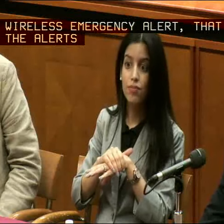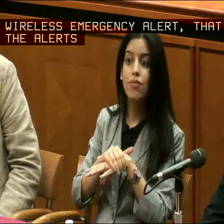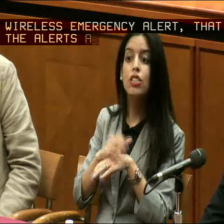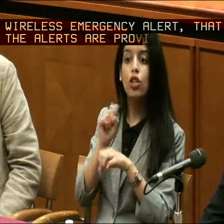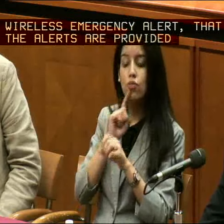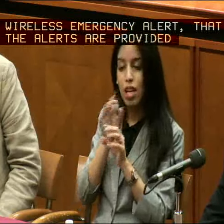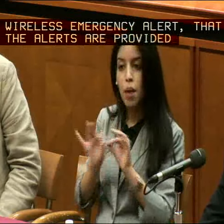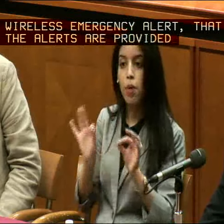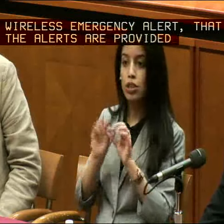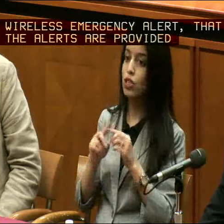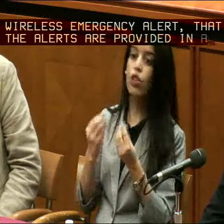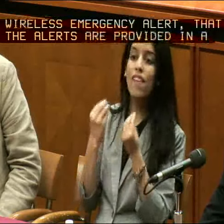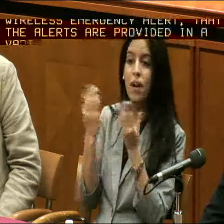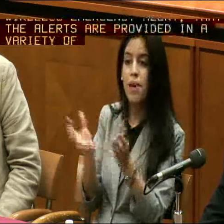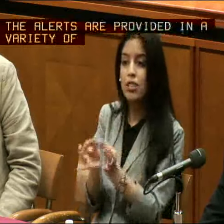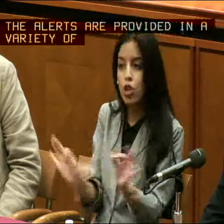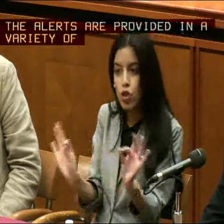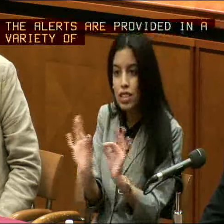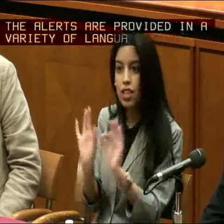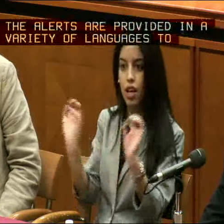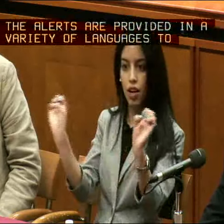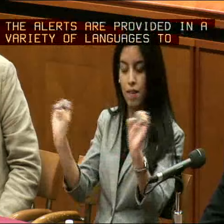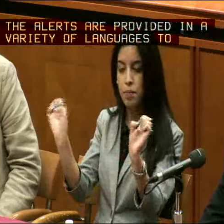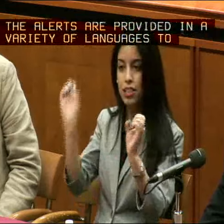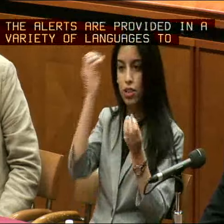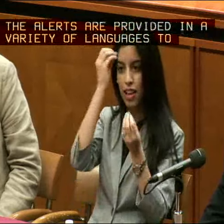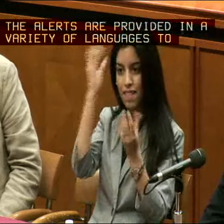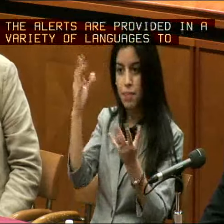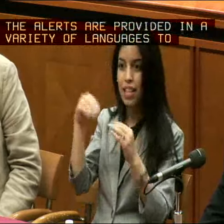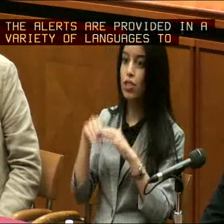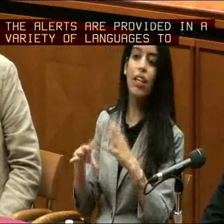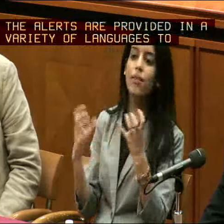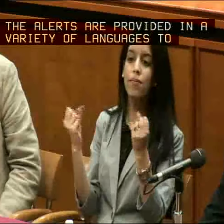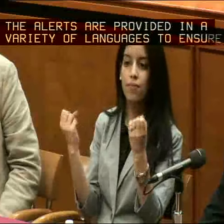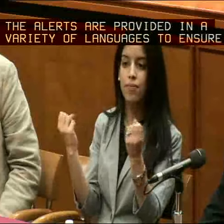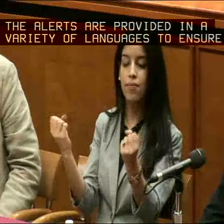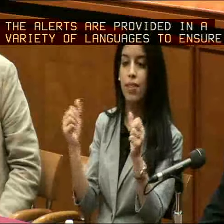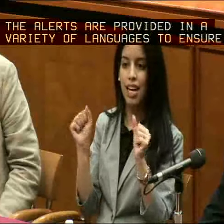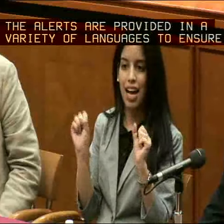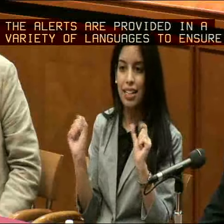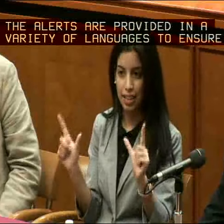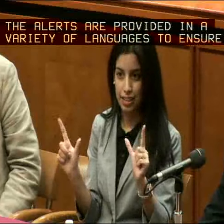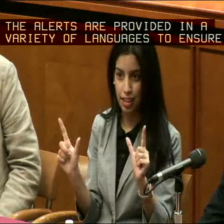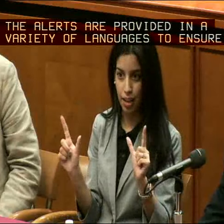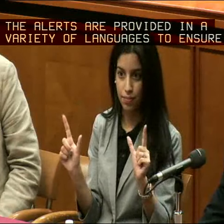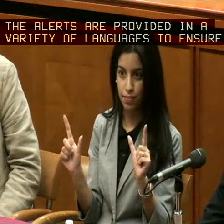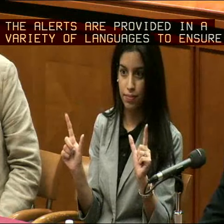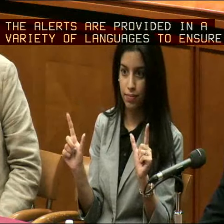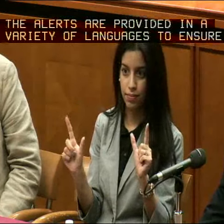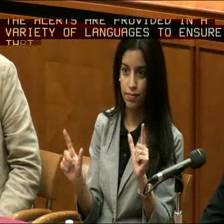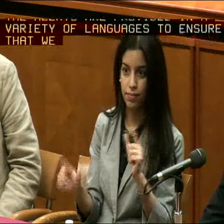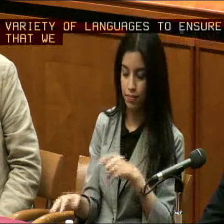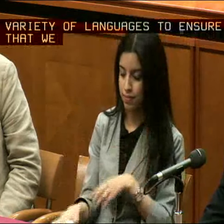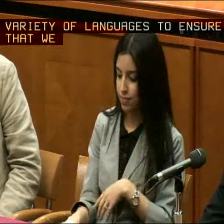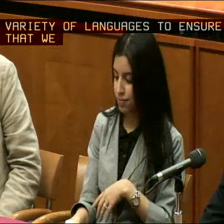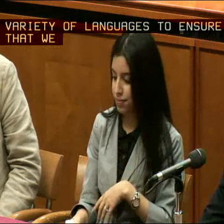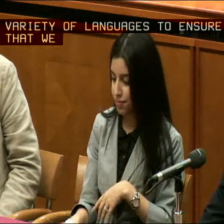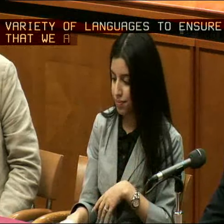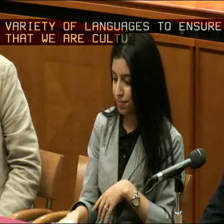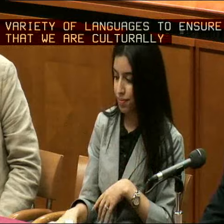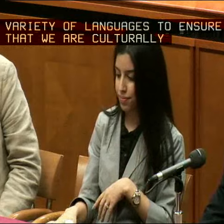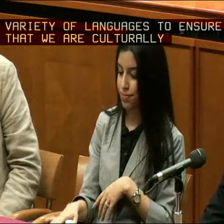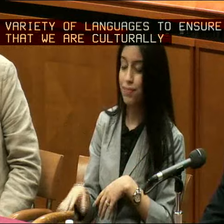not always fluent in English. They may use other languages, so it's critical that any emergency alert information also be available in American